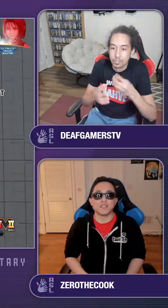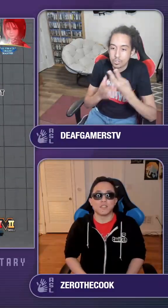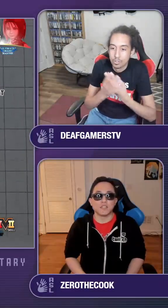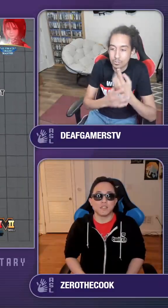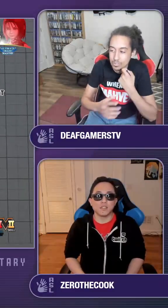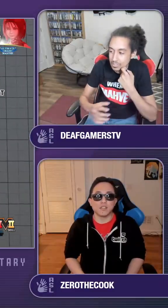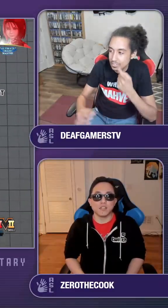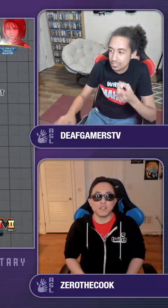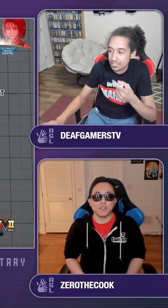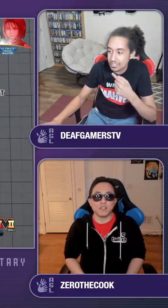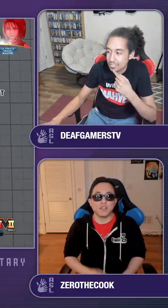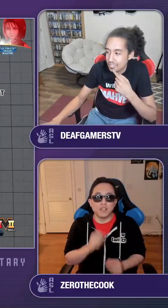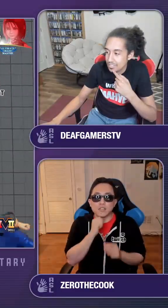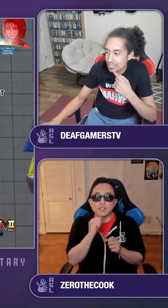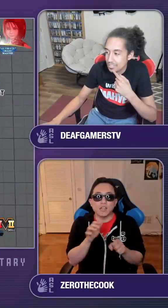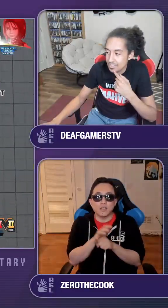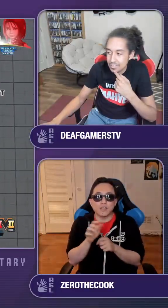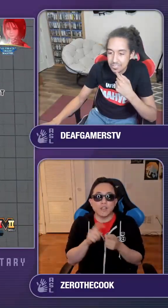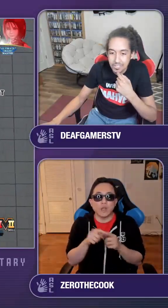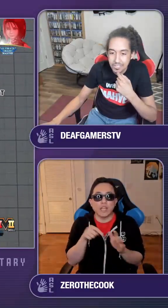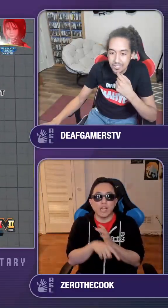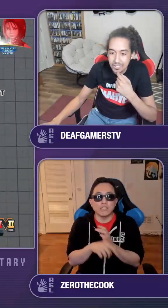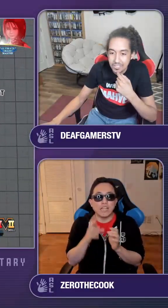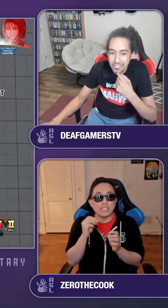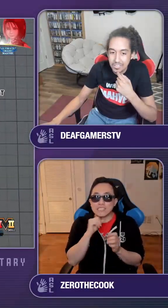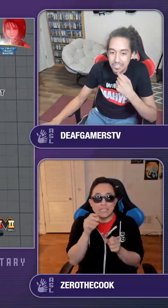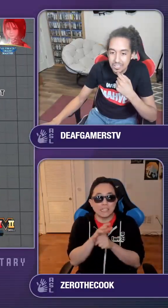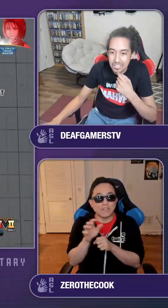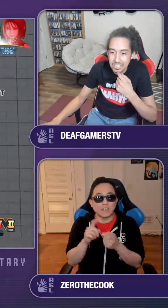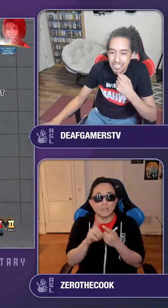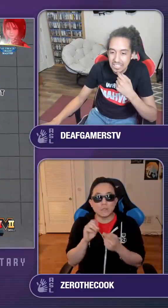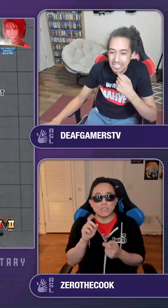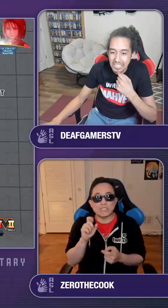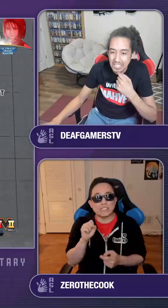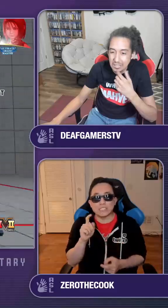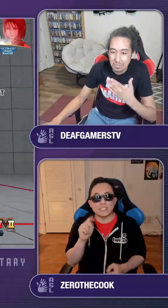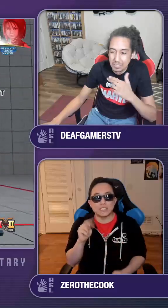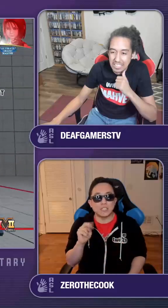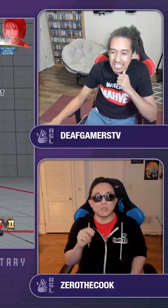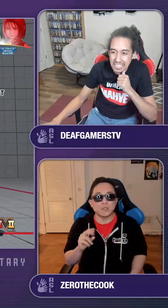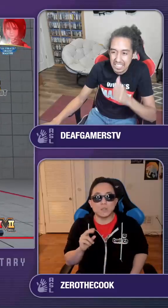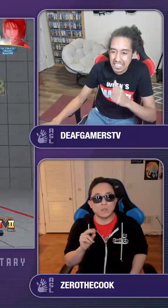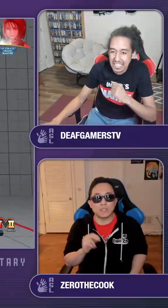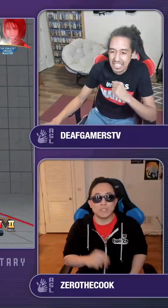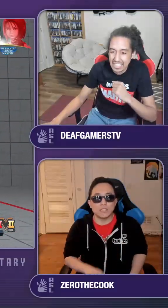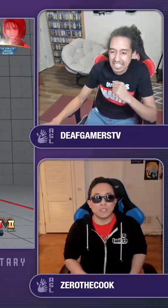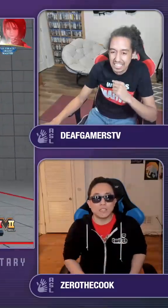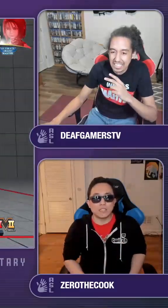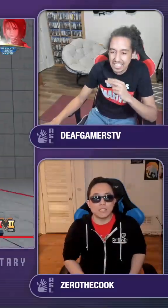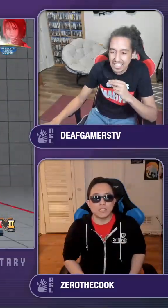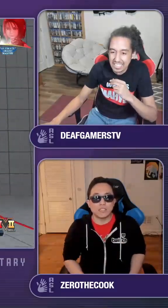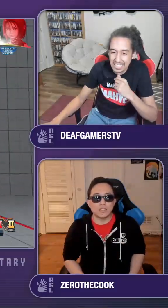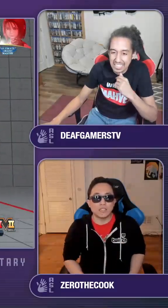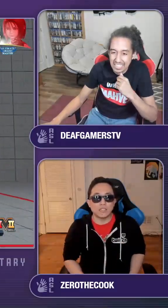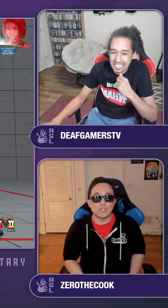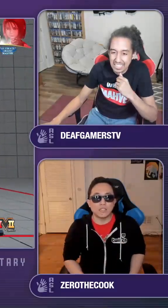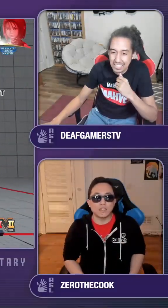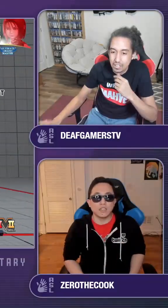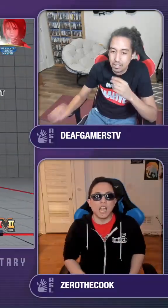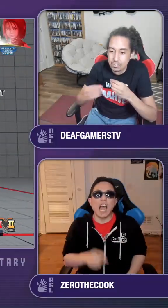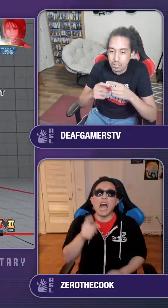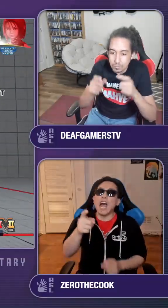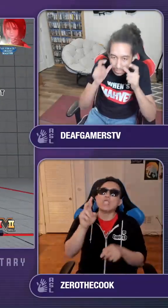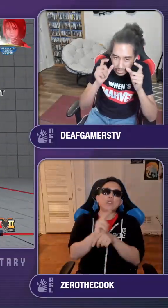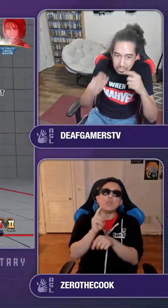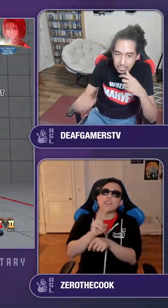Jesus 400 damage. Jesus Christ. The man took away his claw too. He took away his neutral.